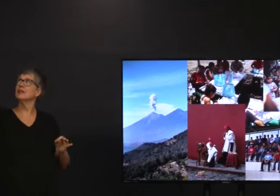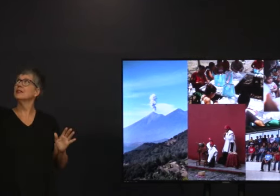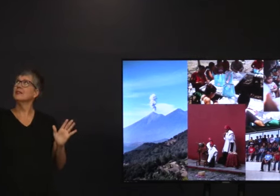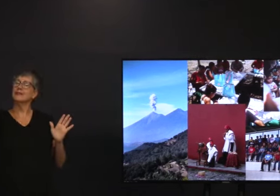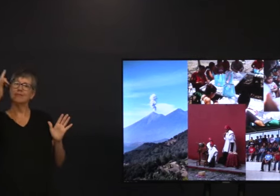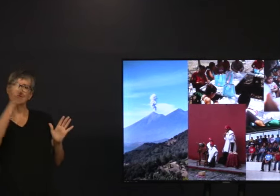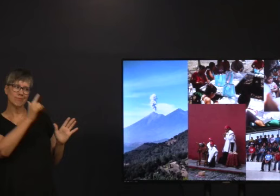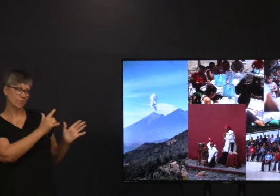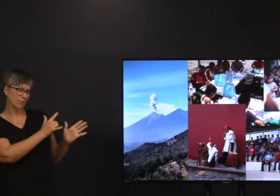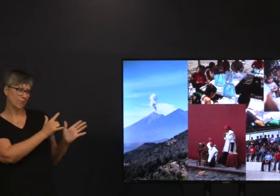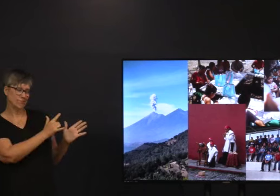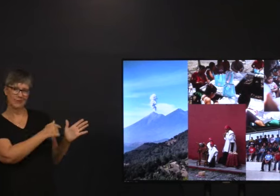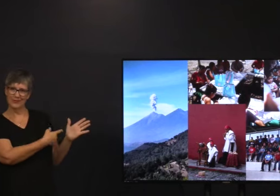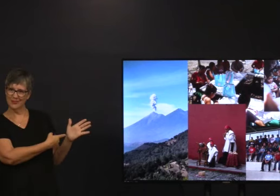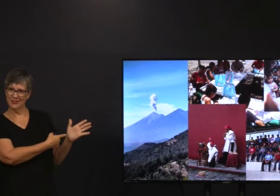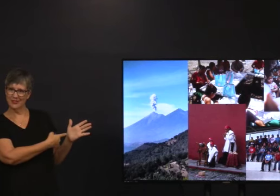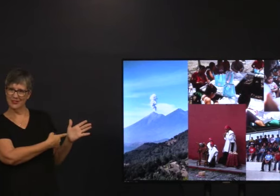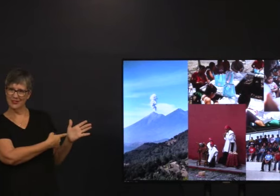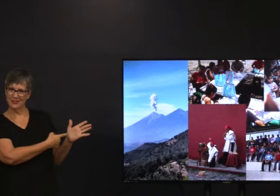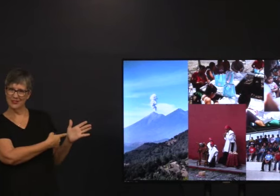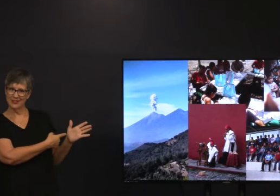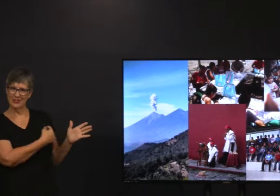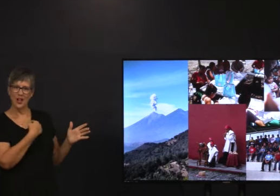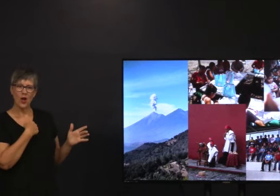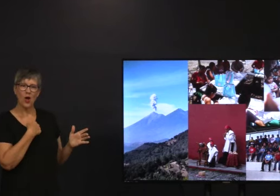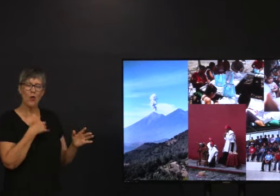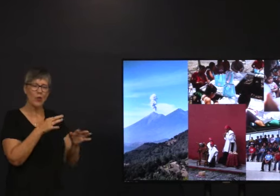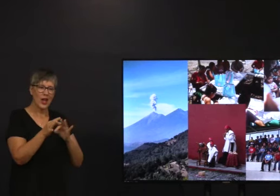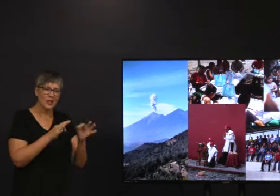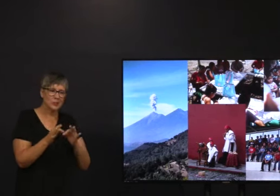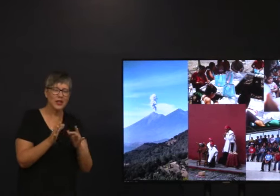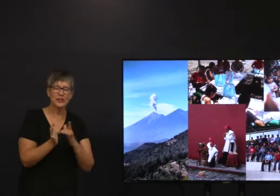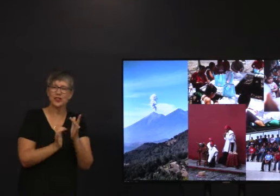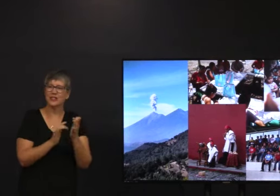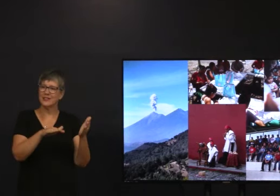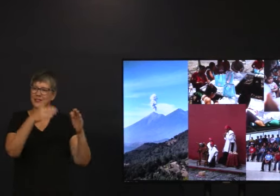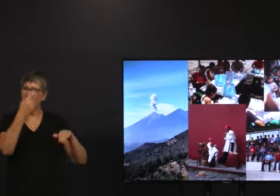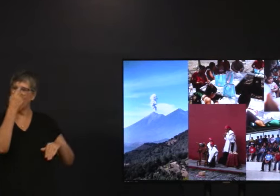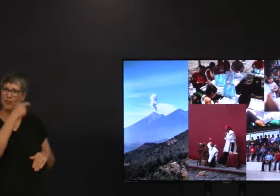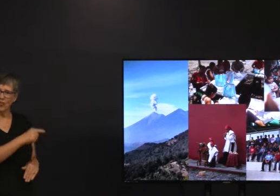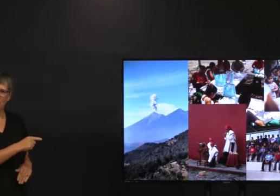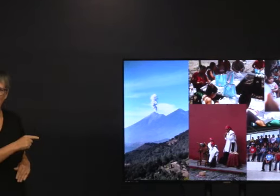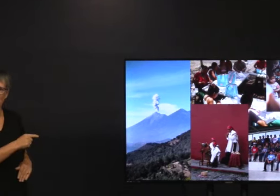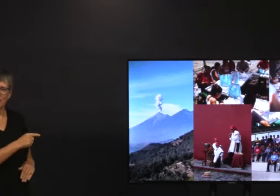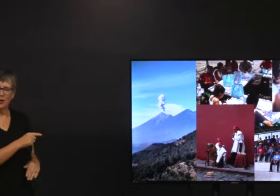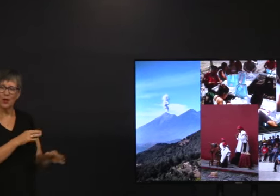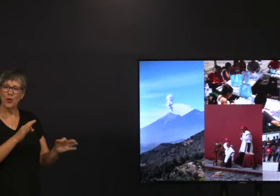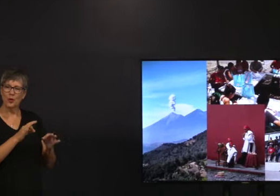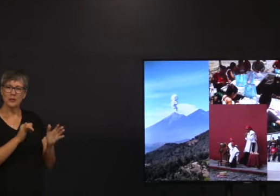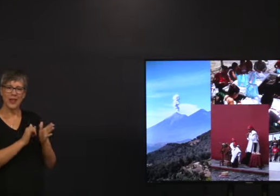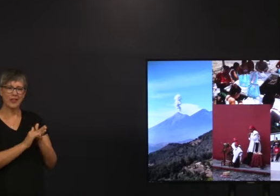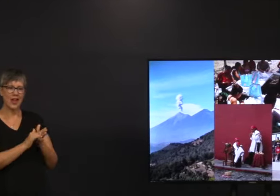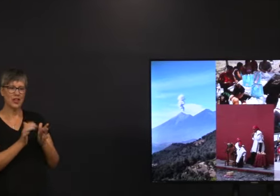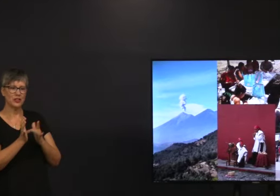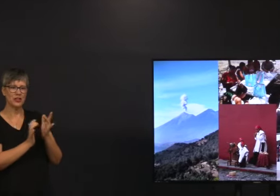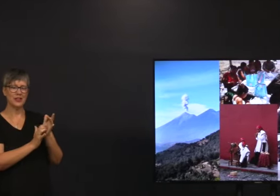is an explanation of the love that God has for them. How that Jesus died for